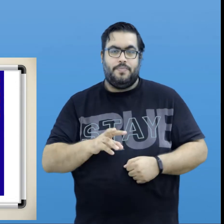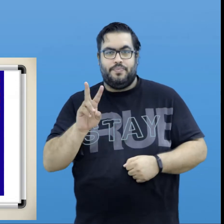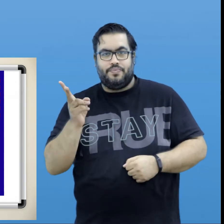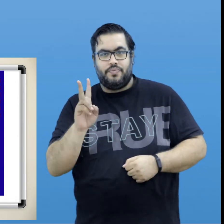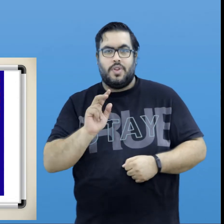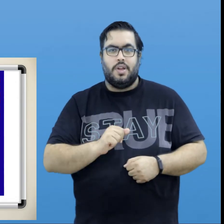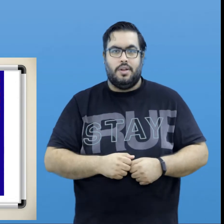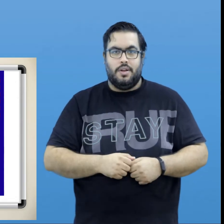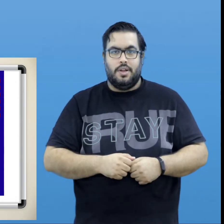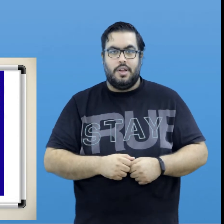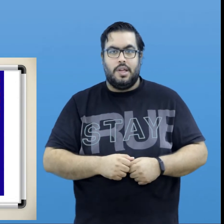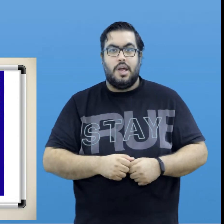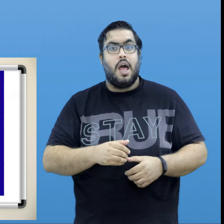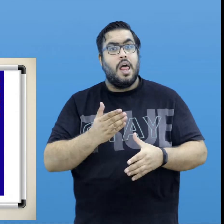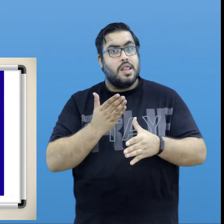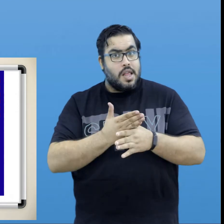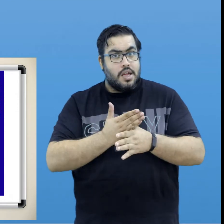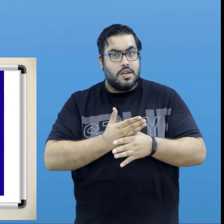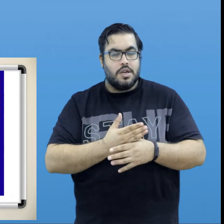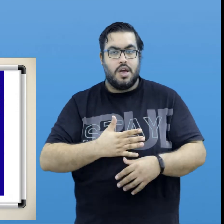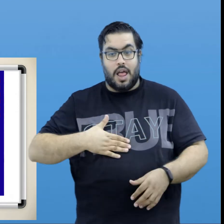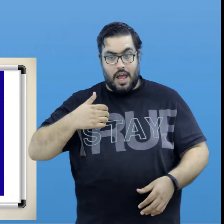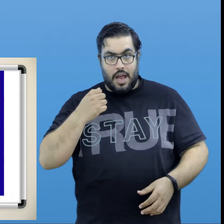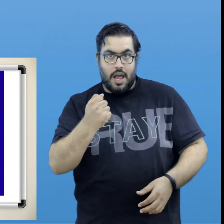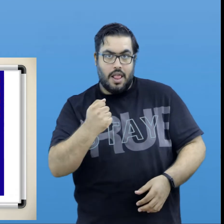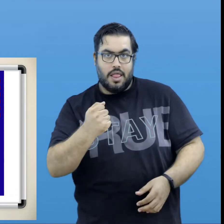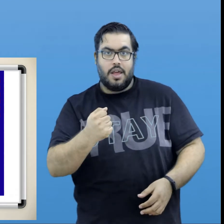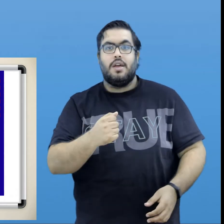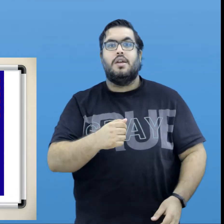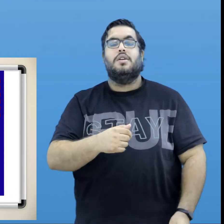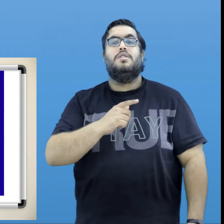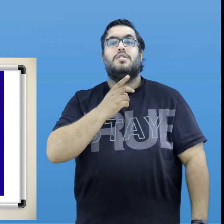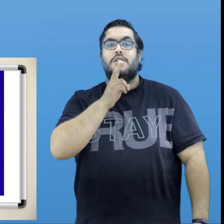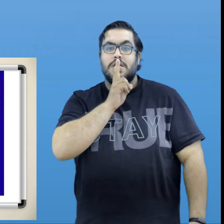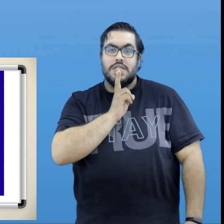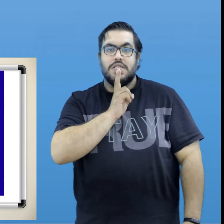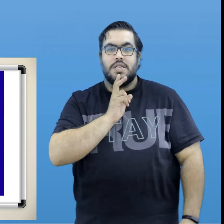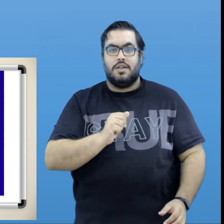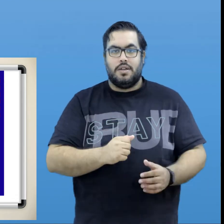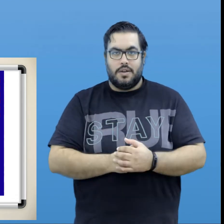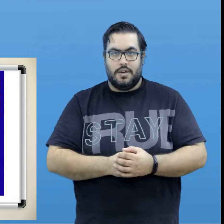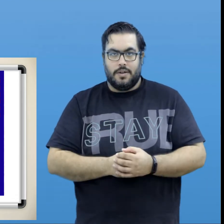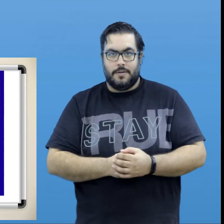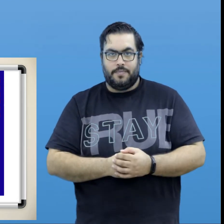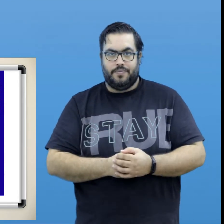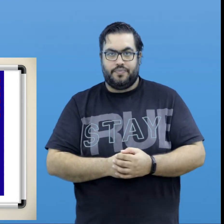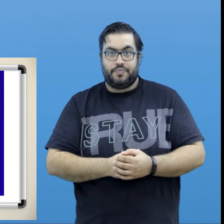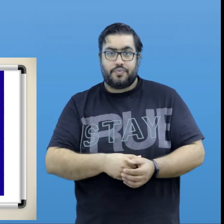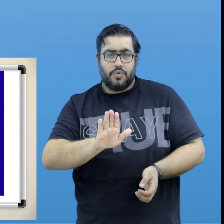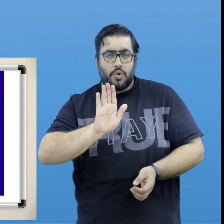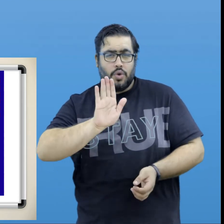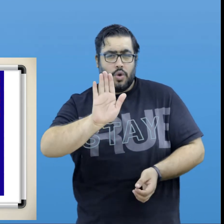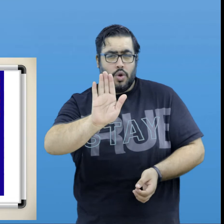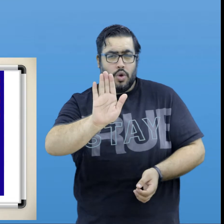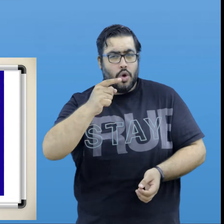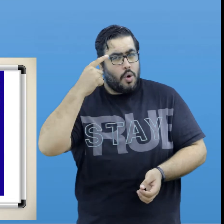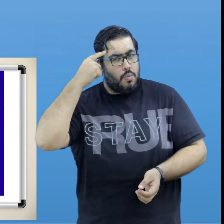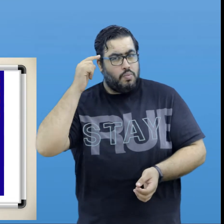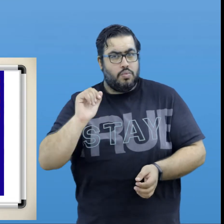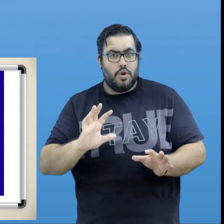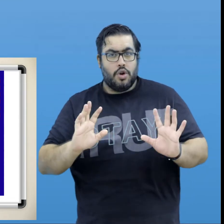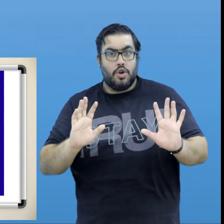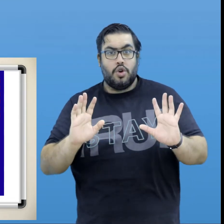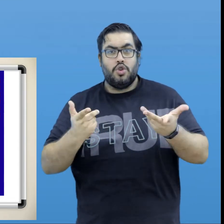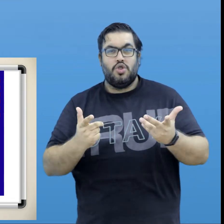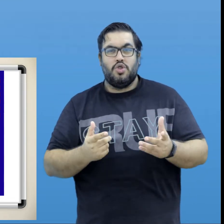answer, which is because it's healthy and clean. Now, in your opinion, what are the disadvantages